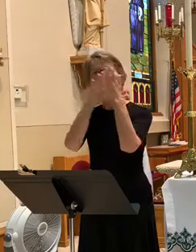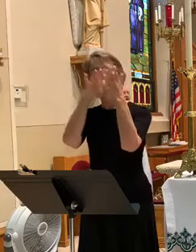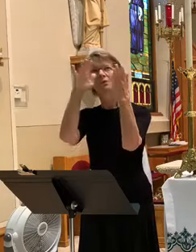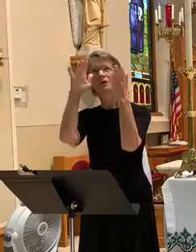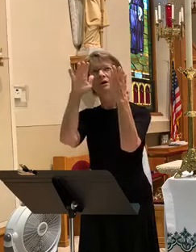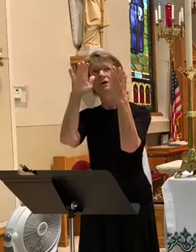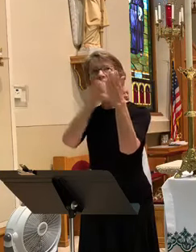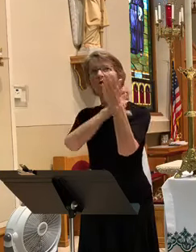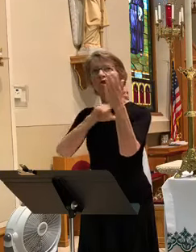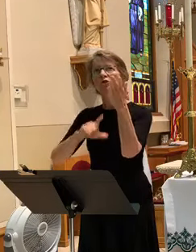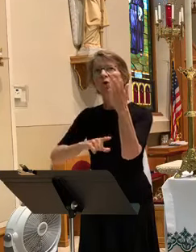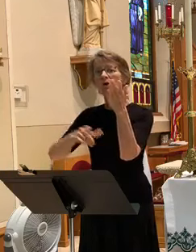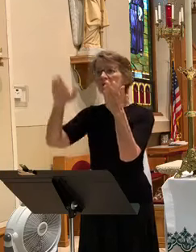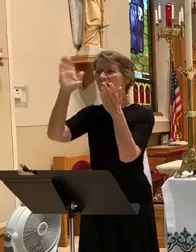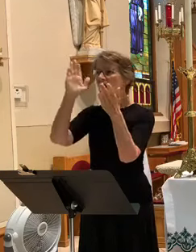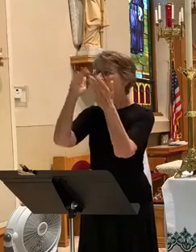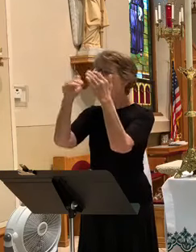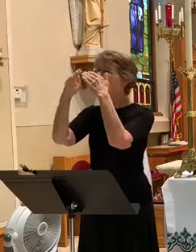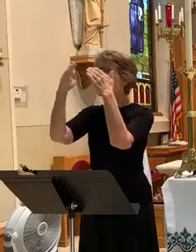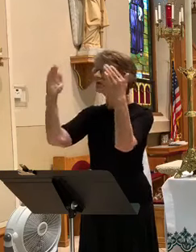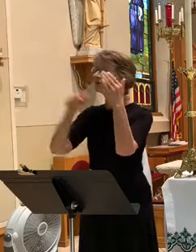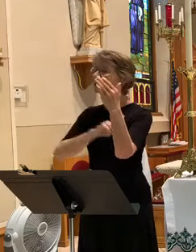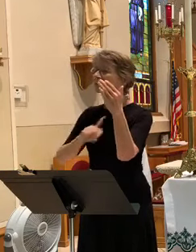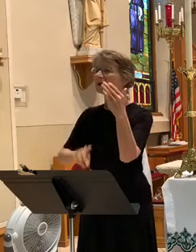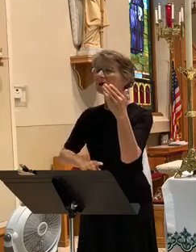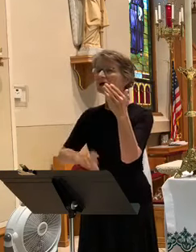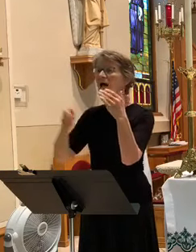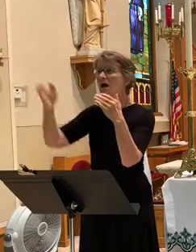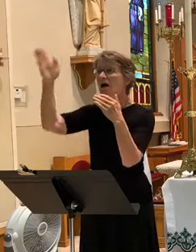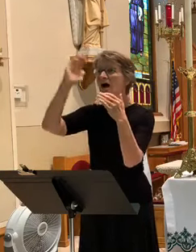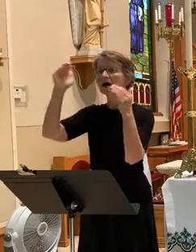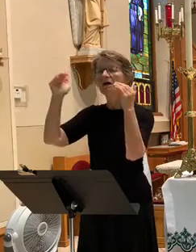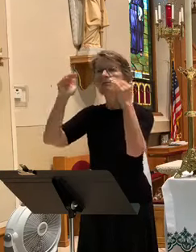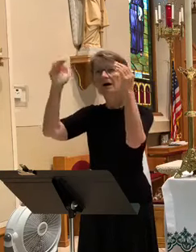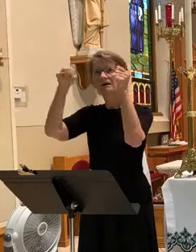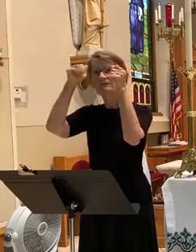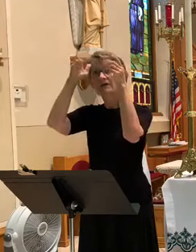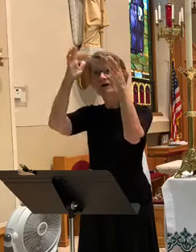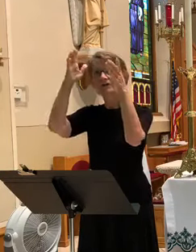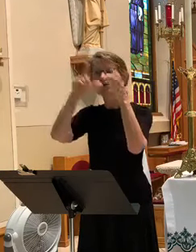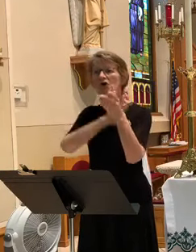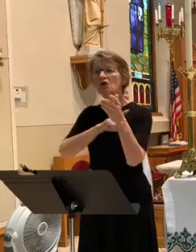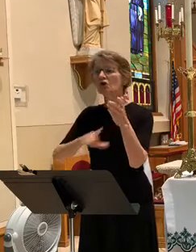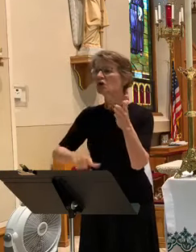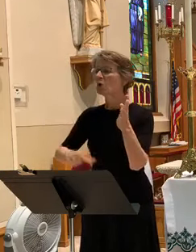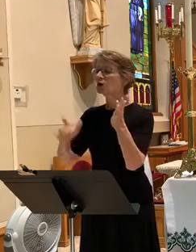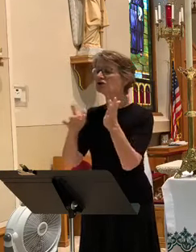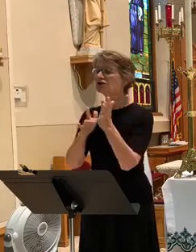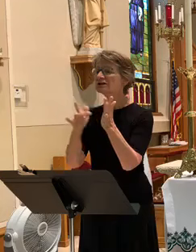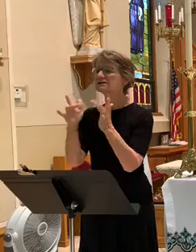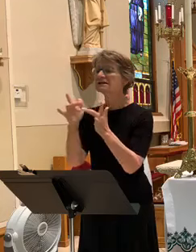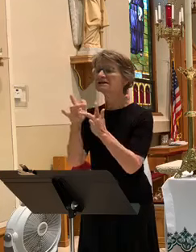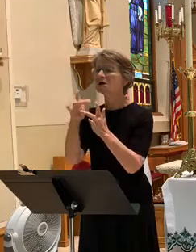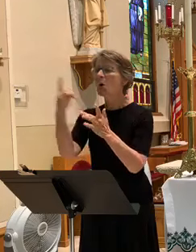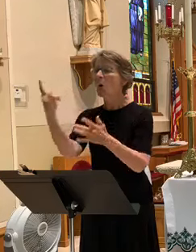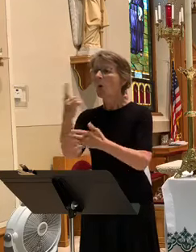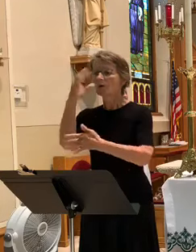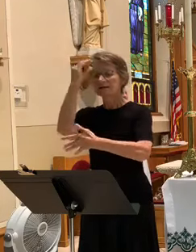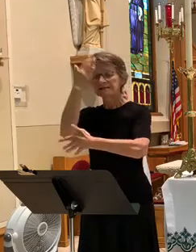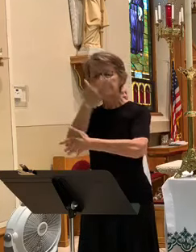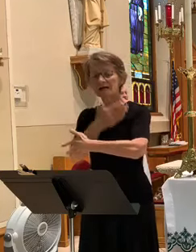Lord God, heavenly King, O God, almighty Father, Lord Jesus Christ, the only